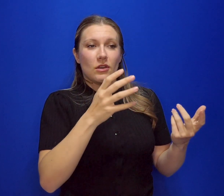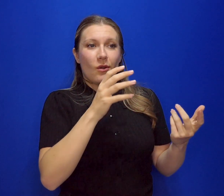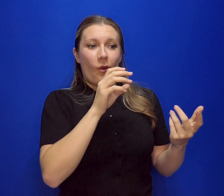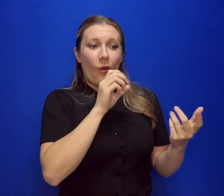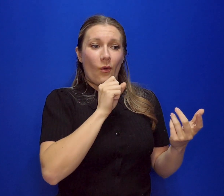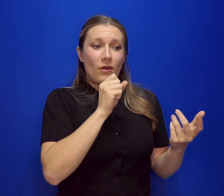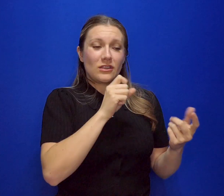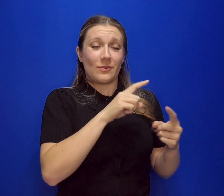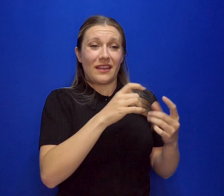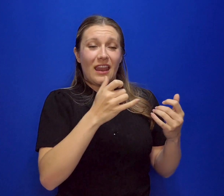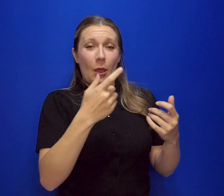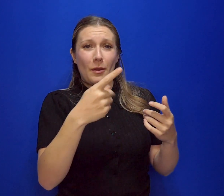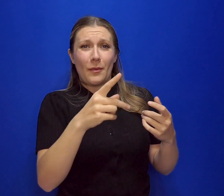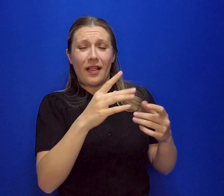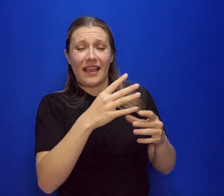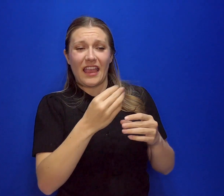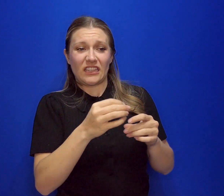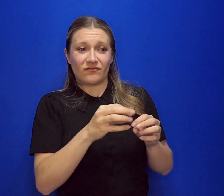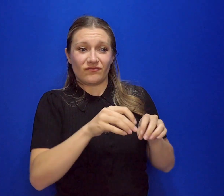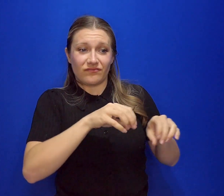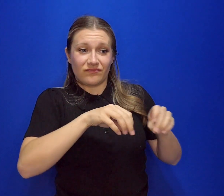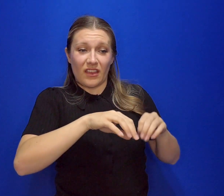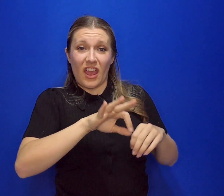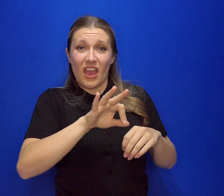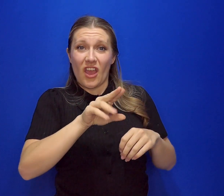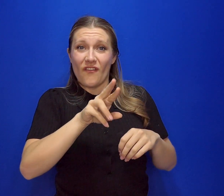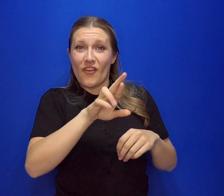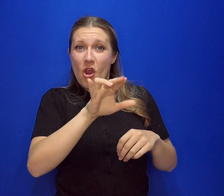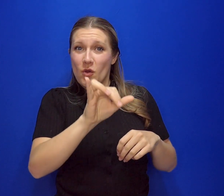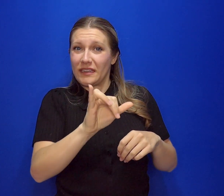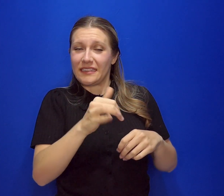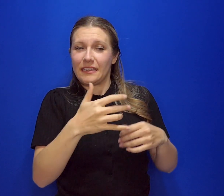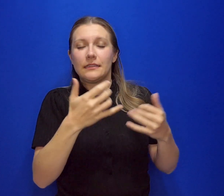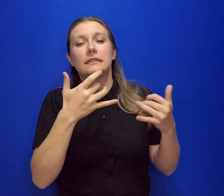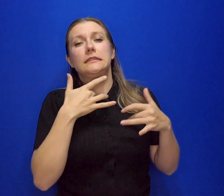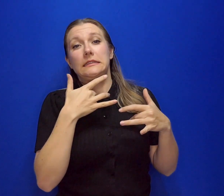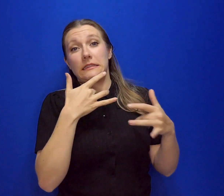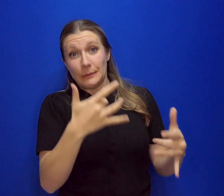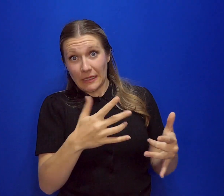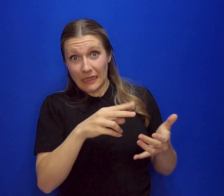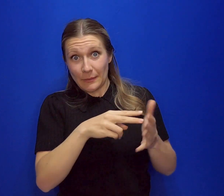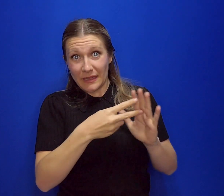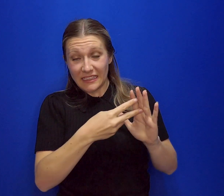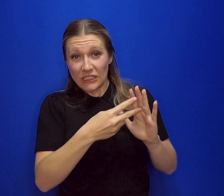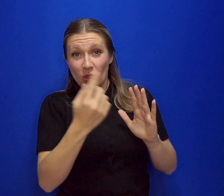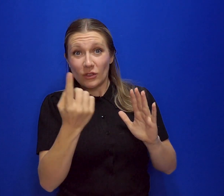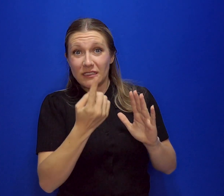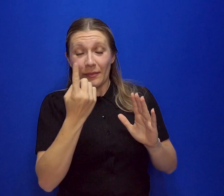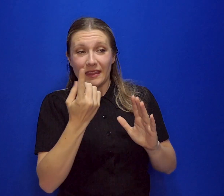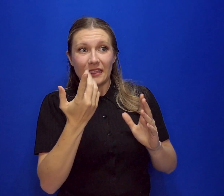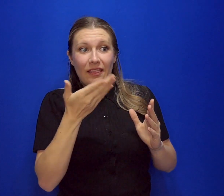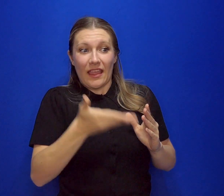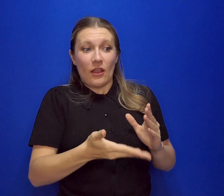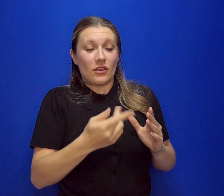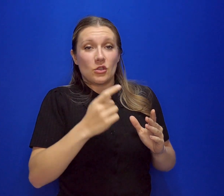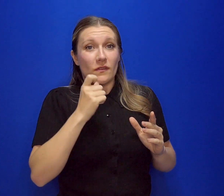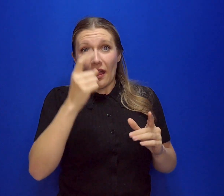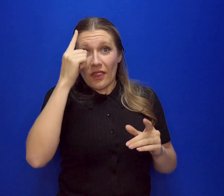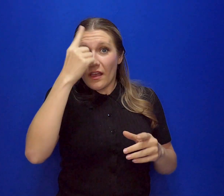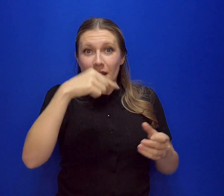and whatever by the end of the day. And usually there's a variable in the picture that you've not encountered before, or was